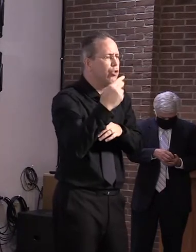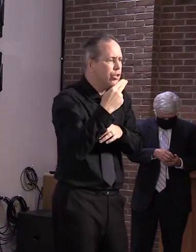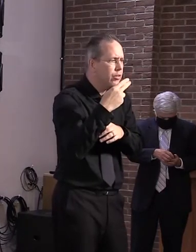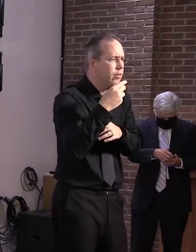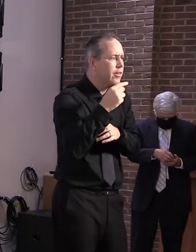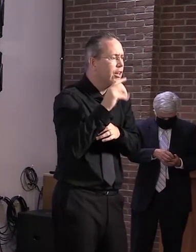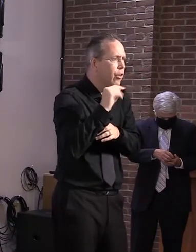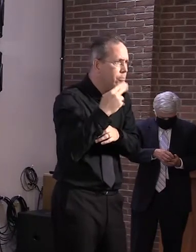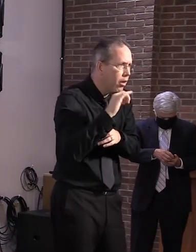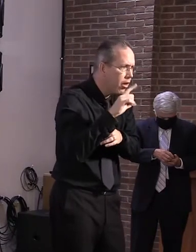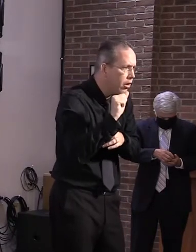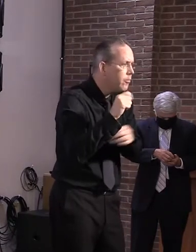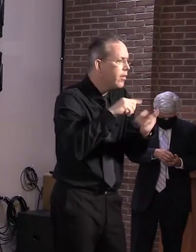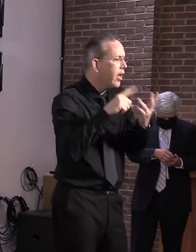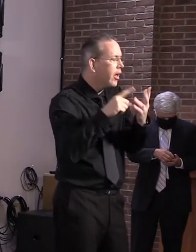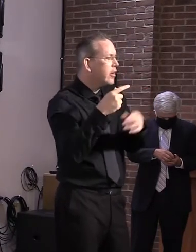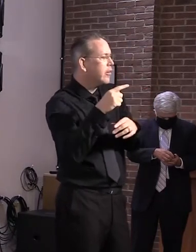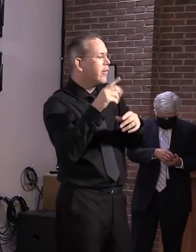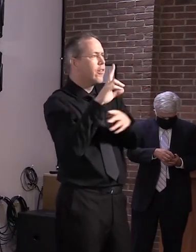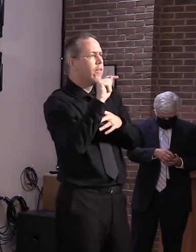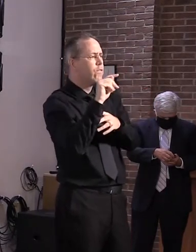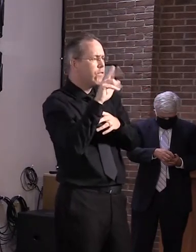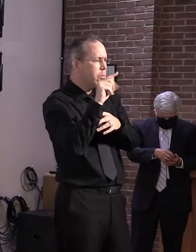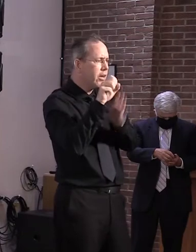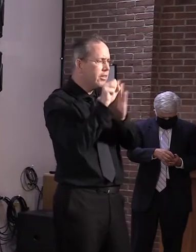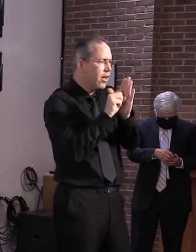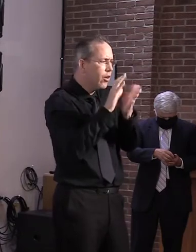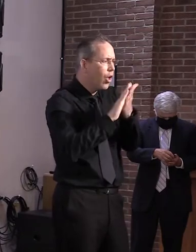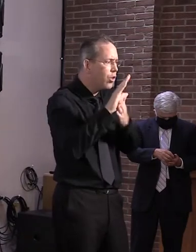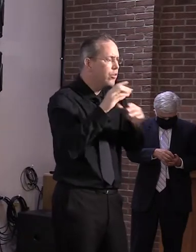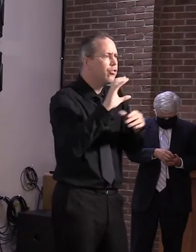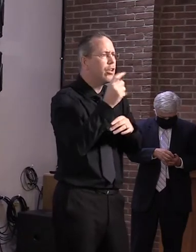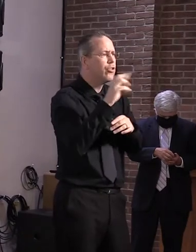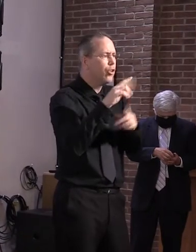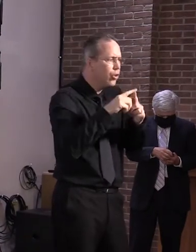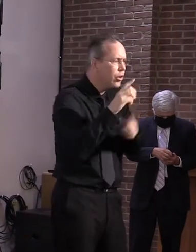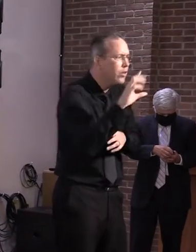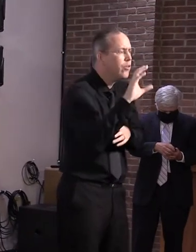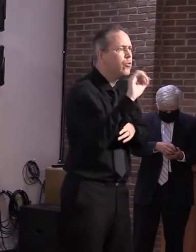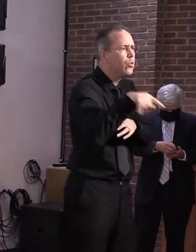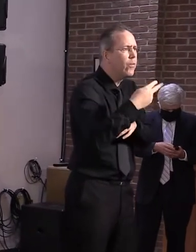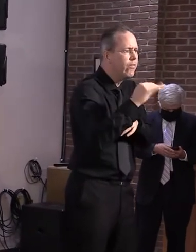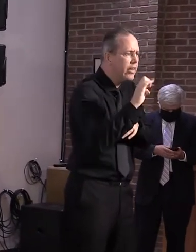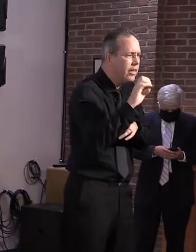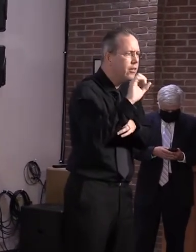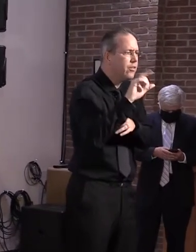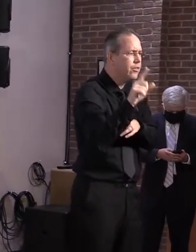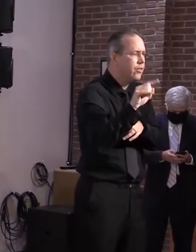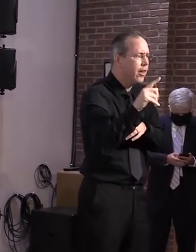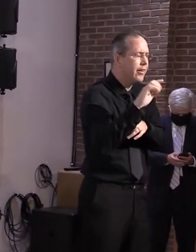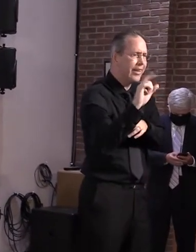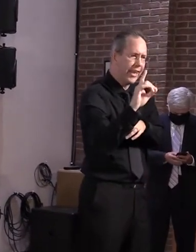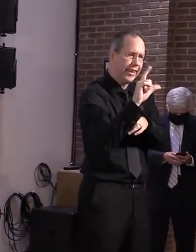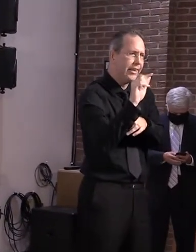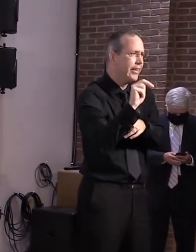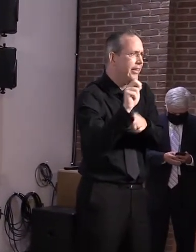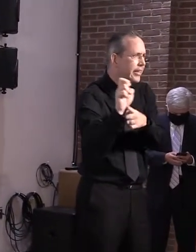guidance. We also have UVM President Suresh Garamella and Vermont State College's new